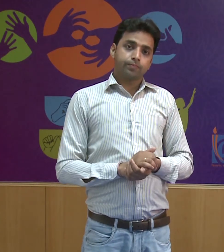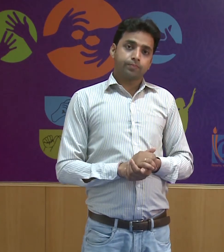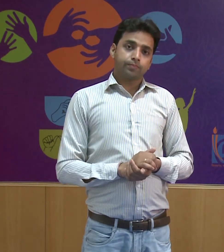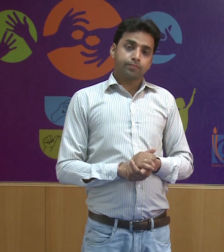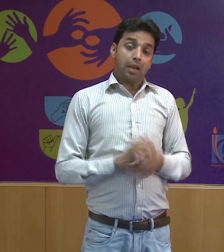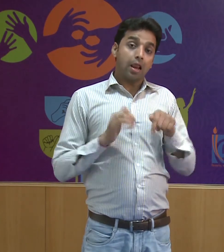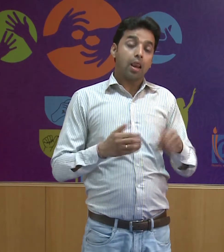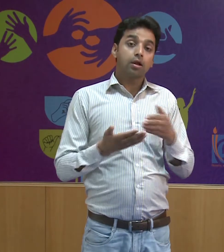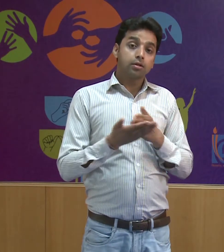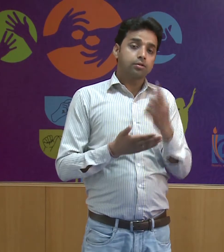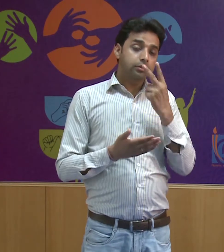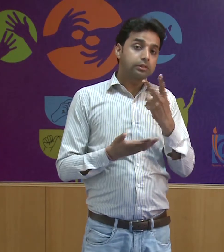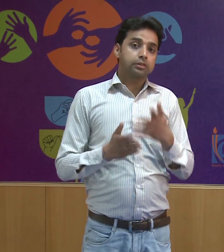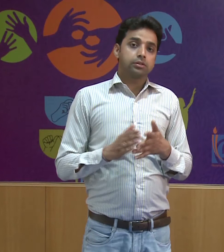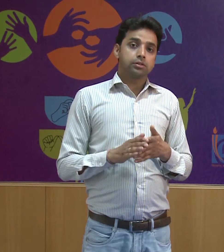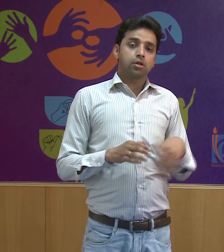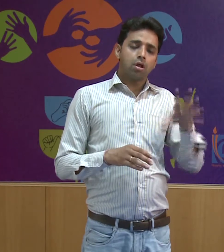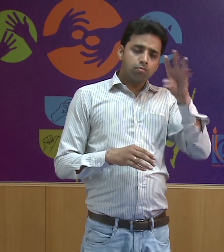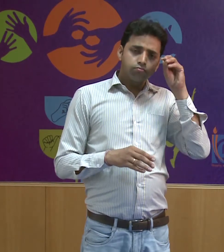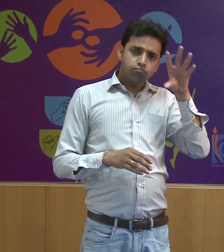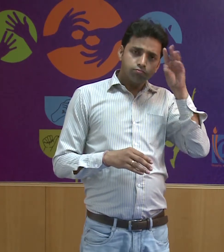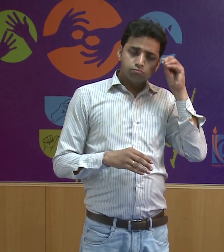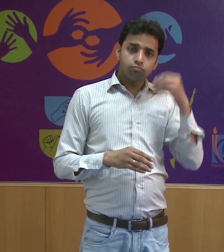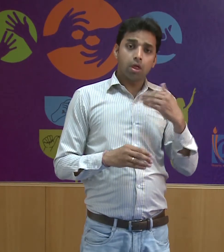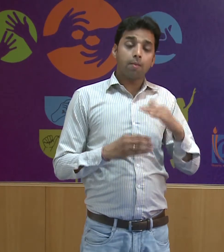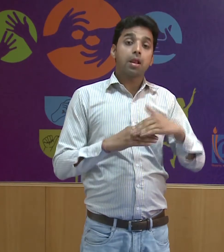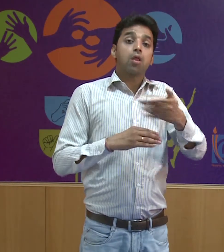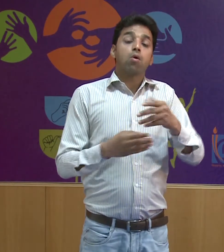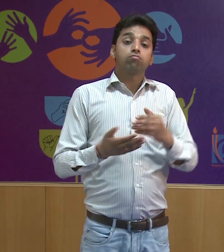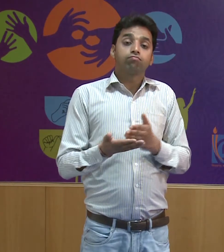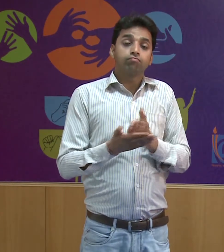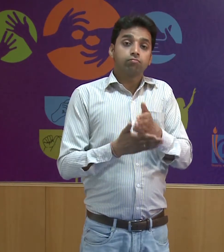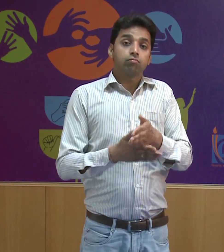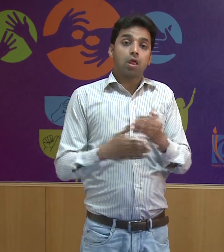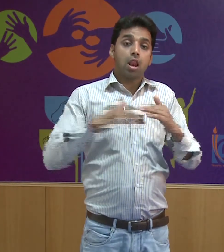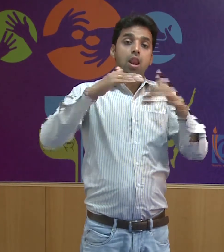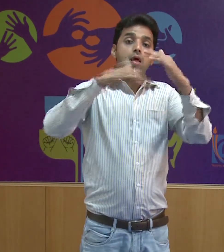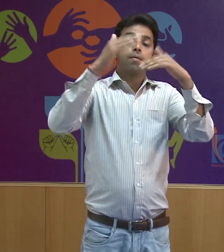Let us now learn about the most recent developments in education.